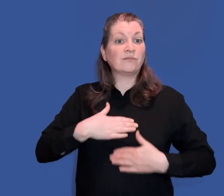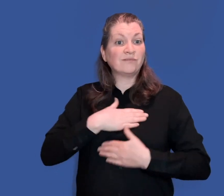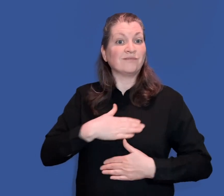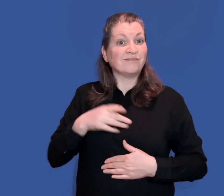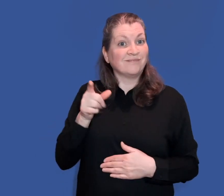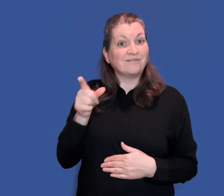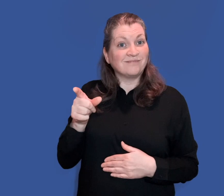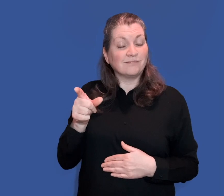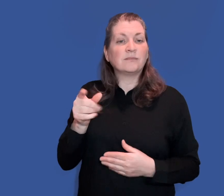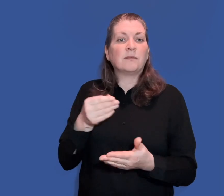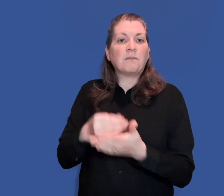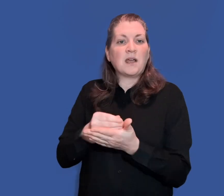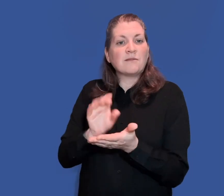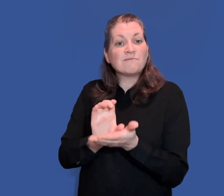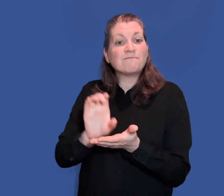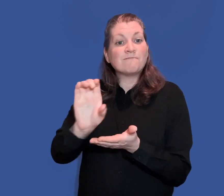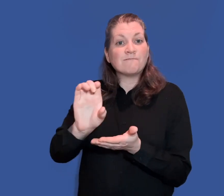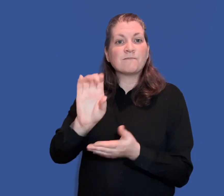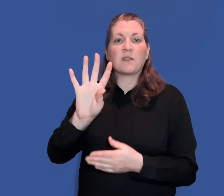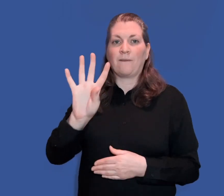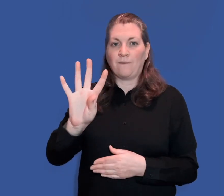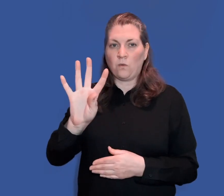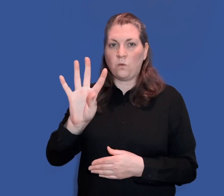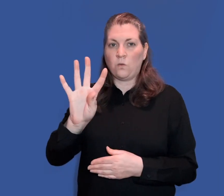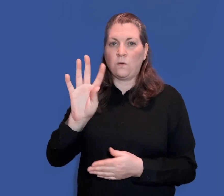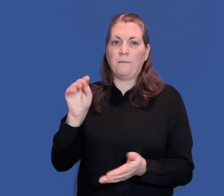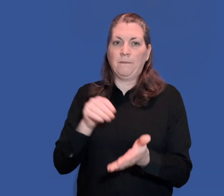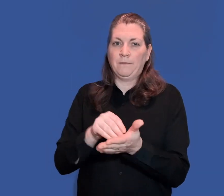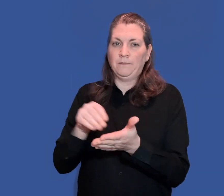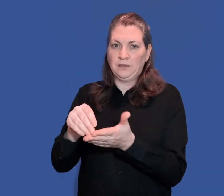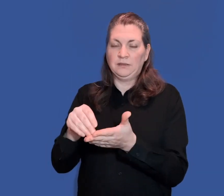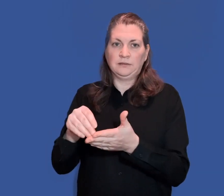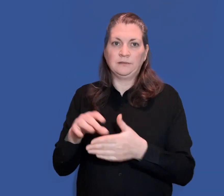is for the Interstate 195 Park project,